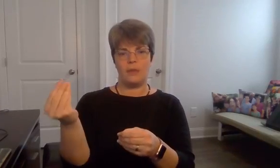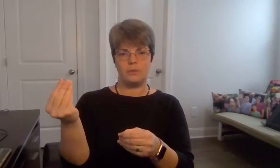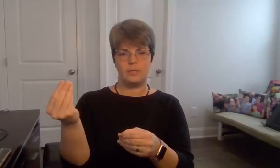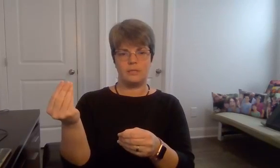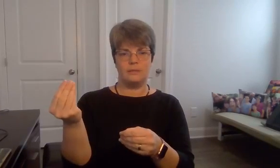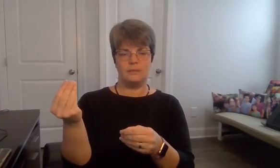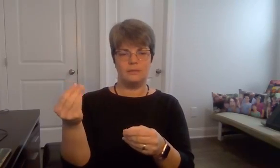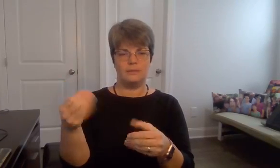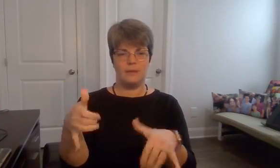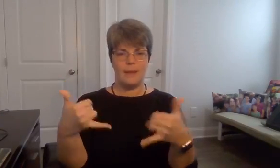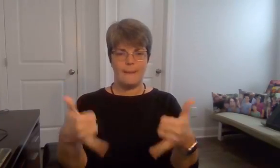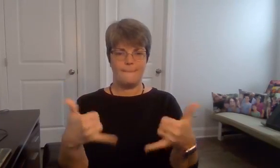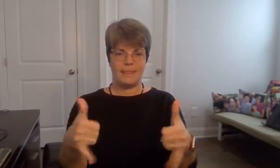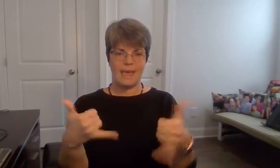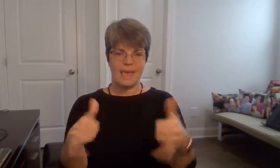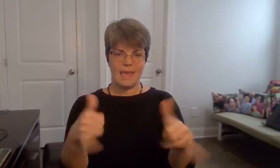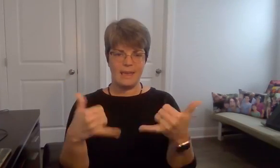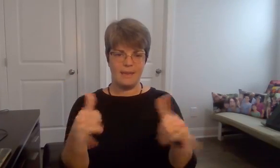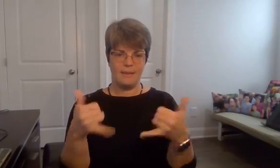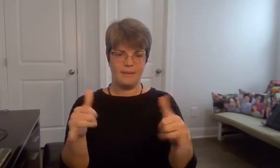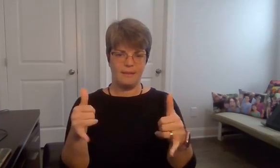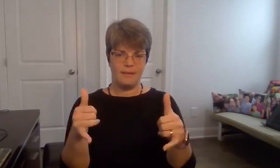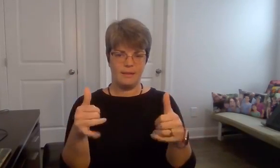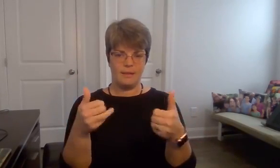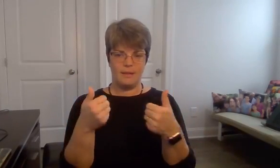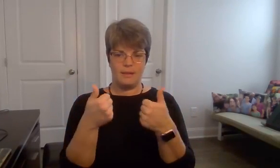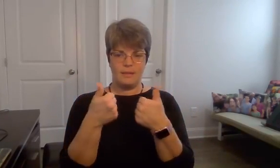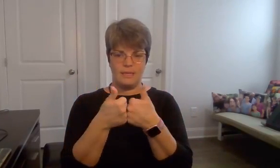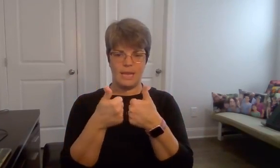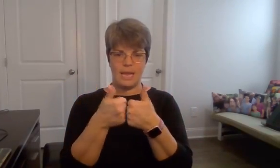out. Play. Game.